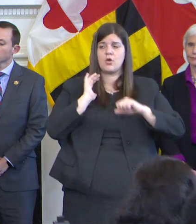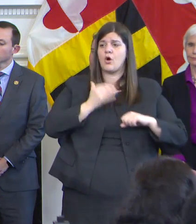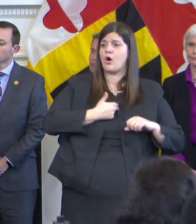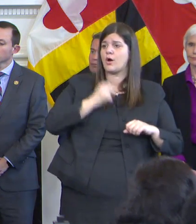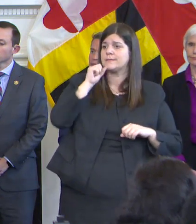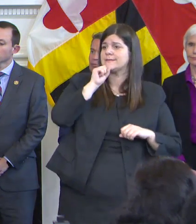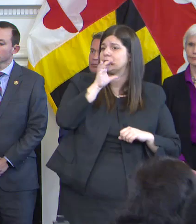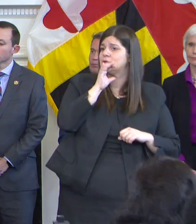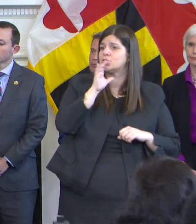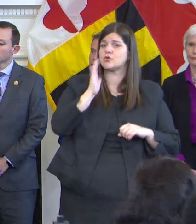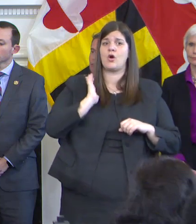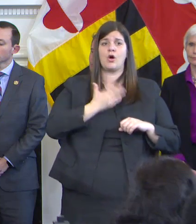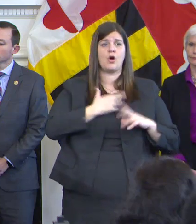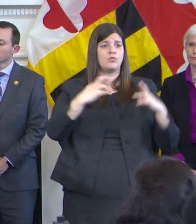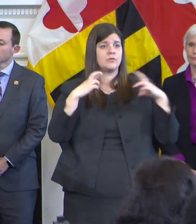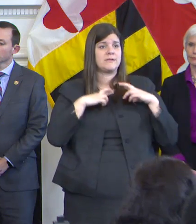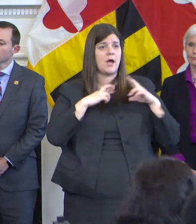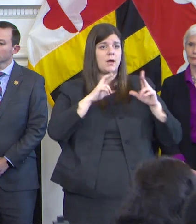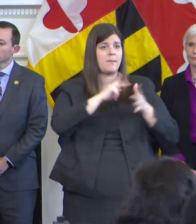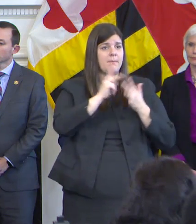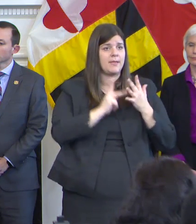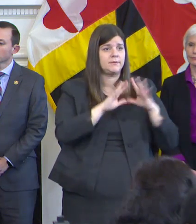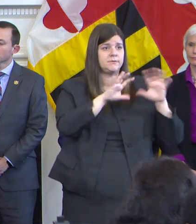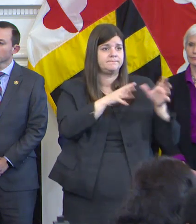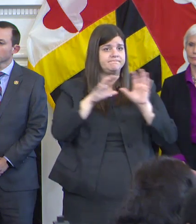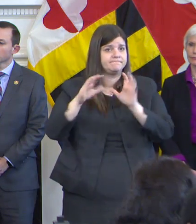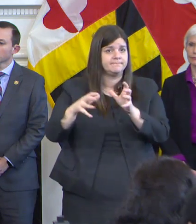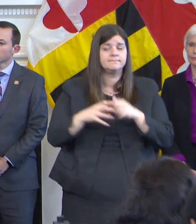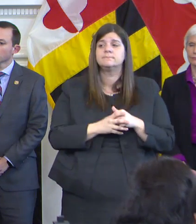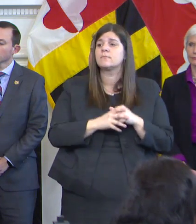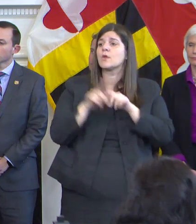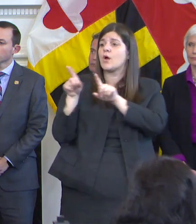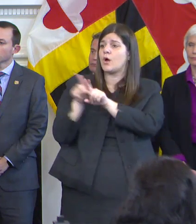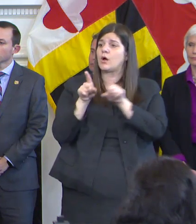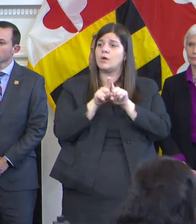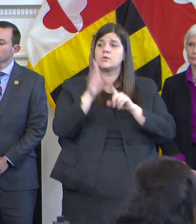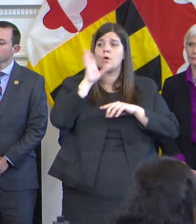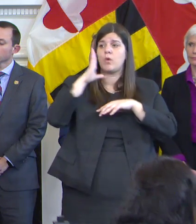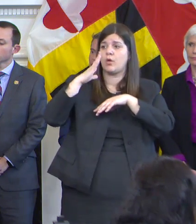be convening an emergency meeting of my entire